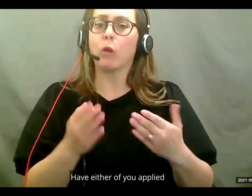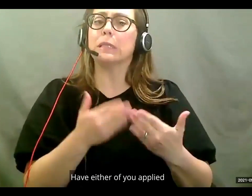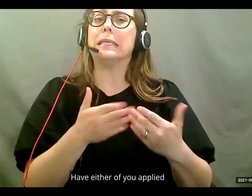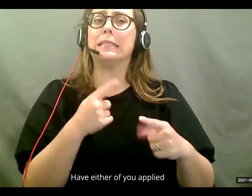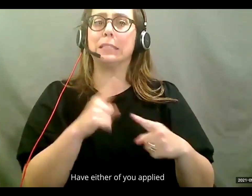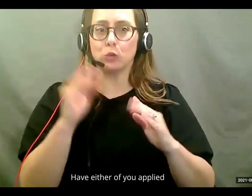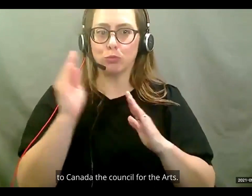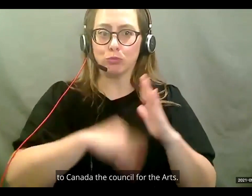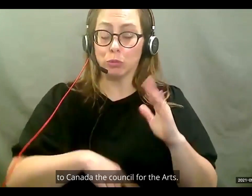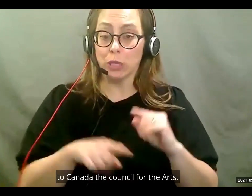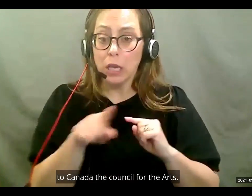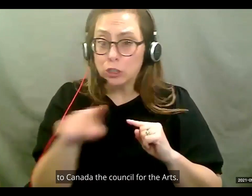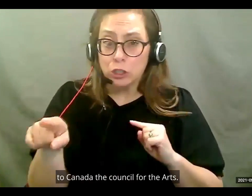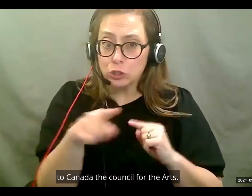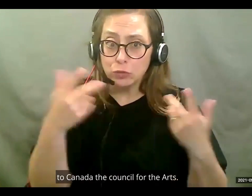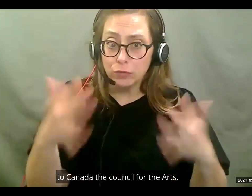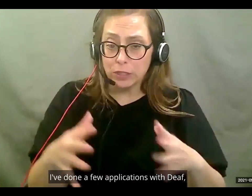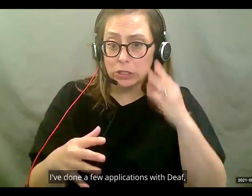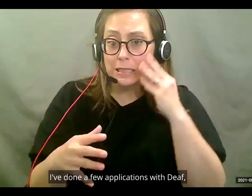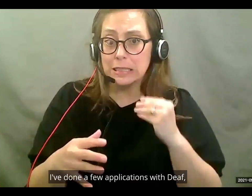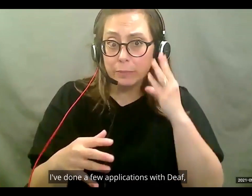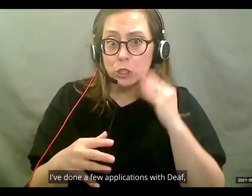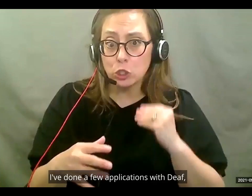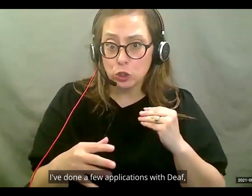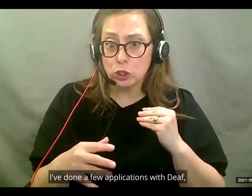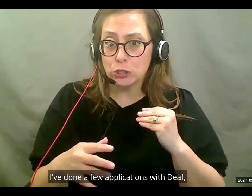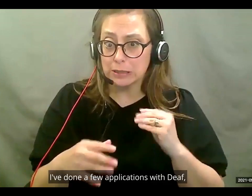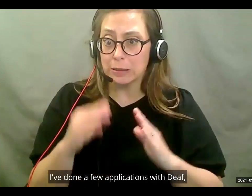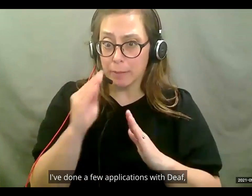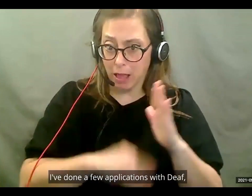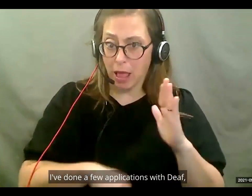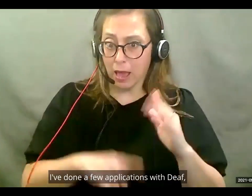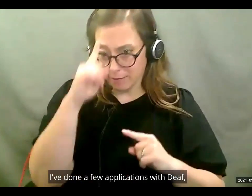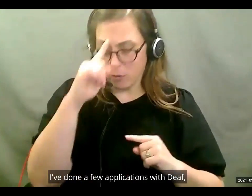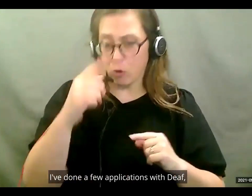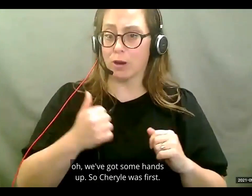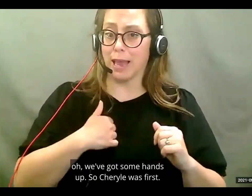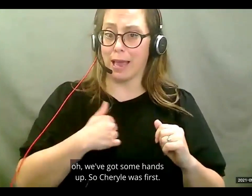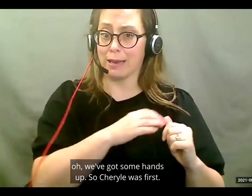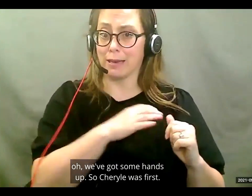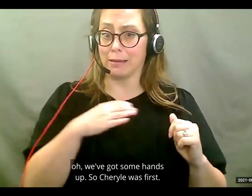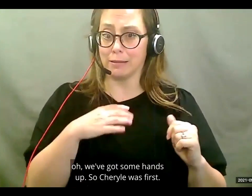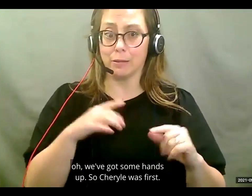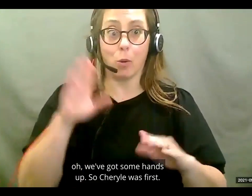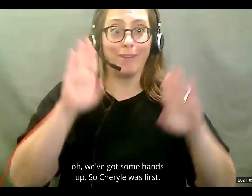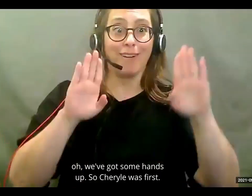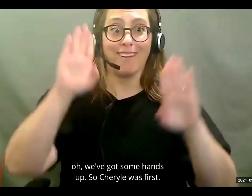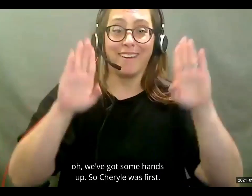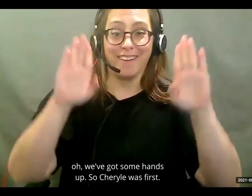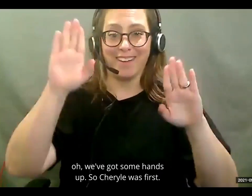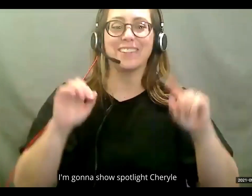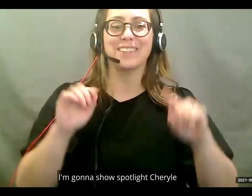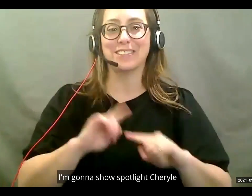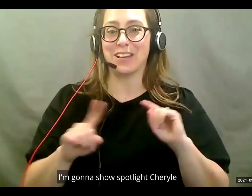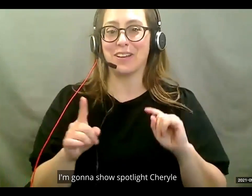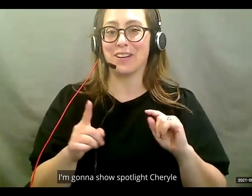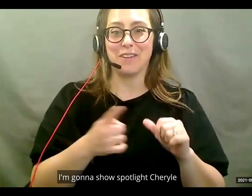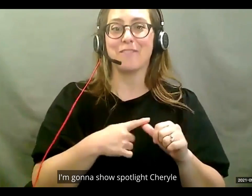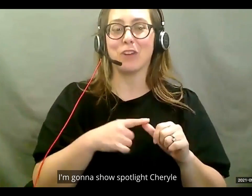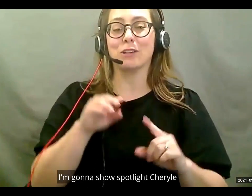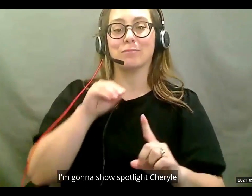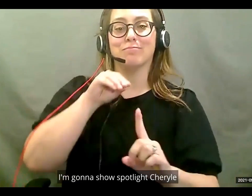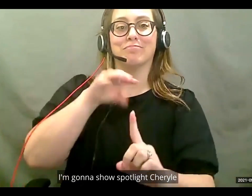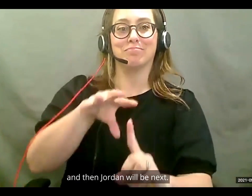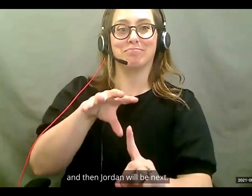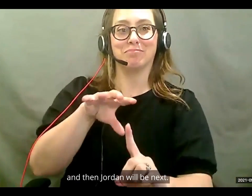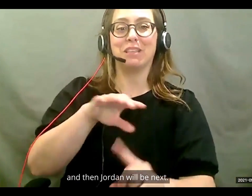Have either of you applied to Canada Council for the Arts? I've done a few applications with deaf. We got some hands up. So well, Cheryle was first, so I'm going to